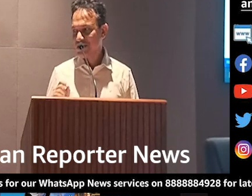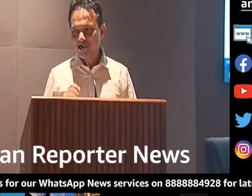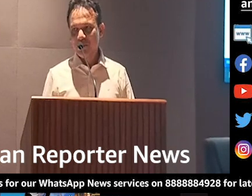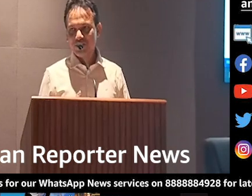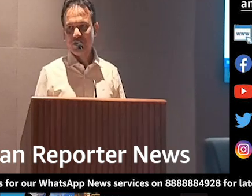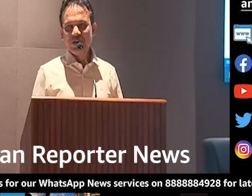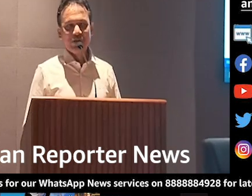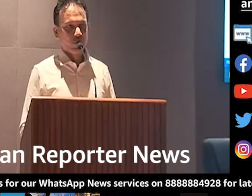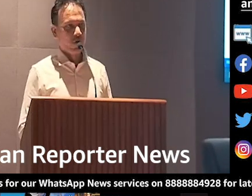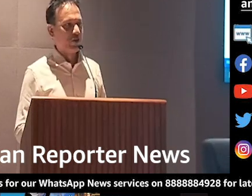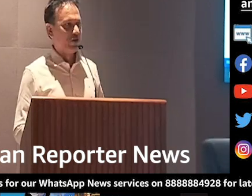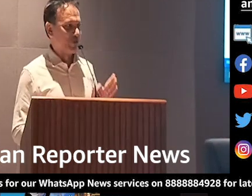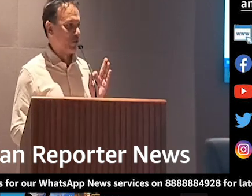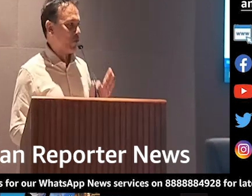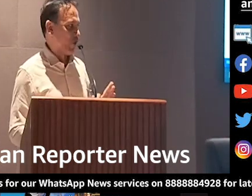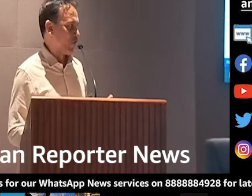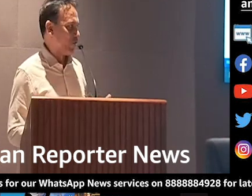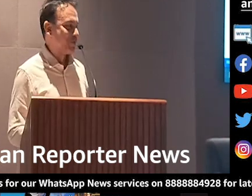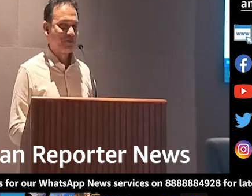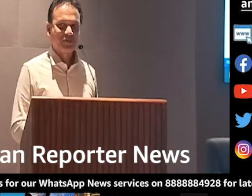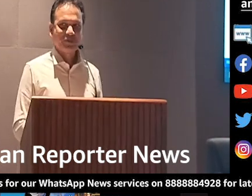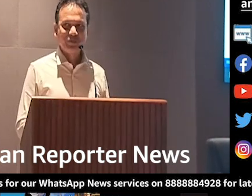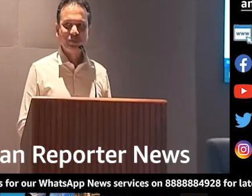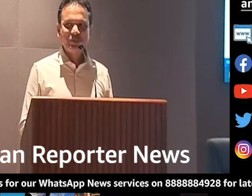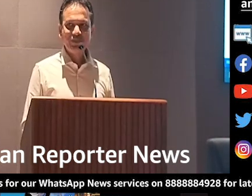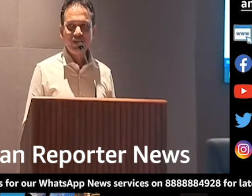anniversary celebrations. So congratulations to all of you.